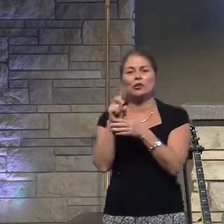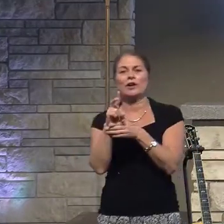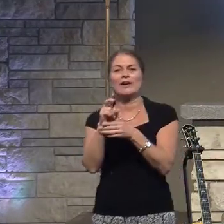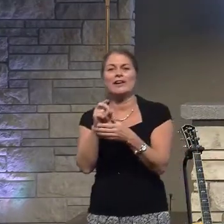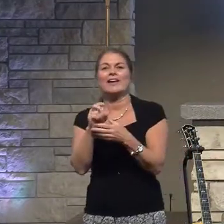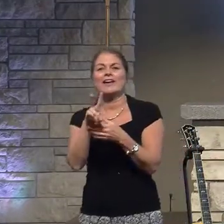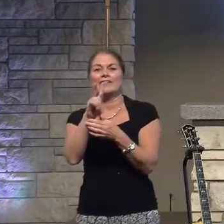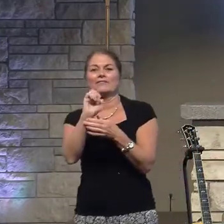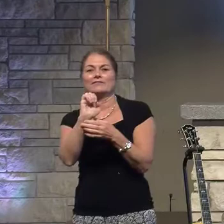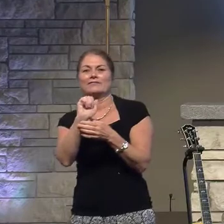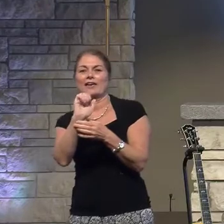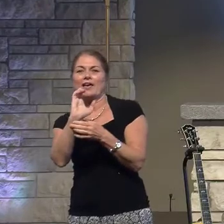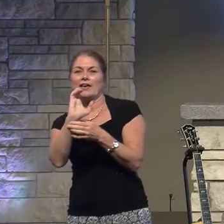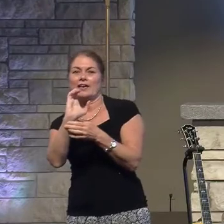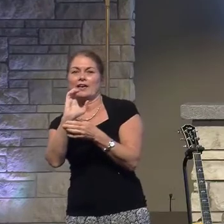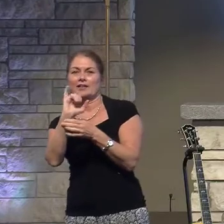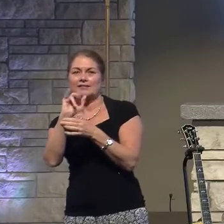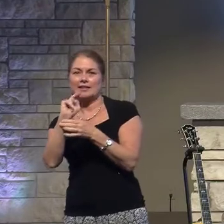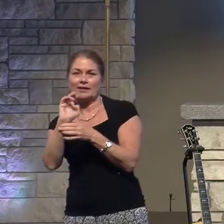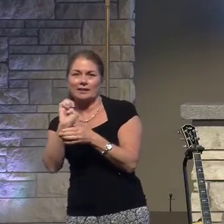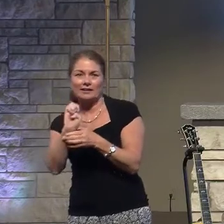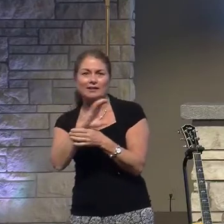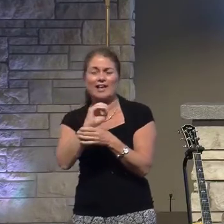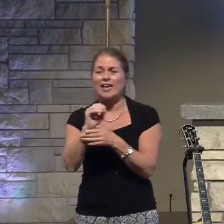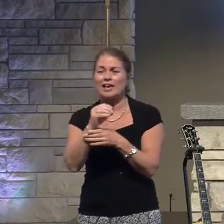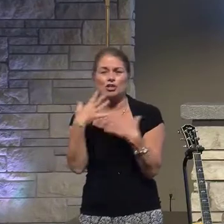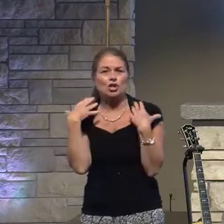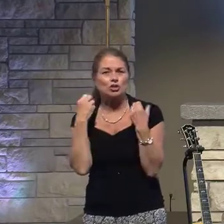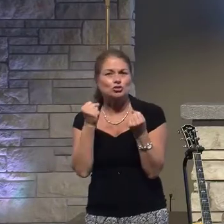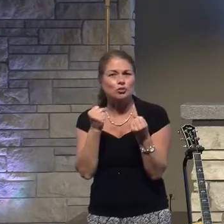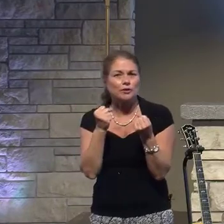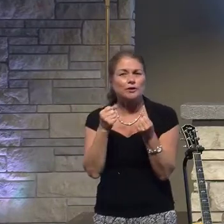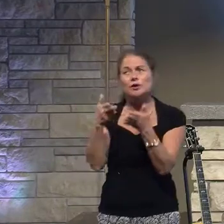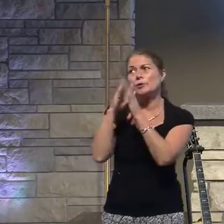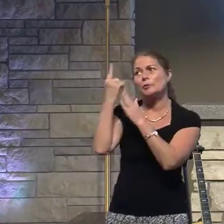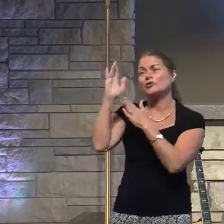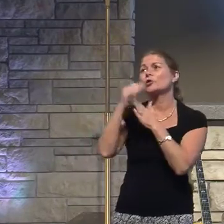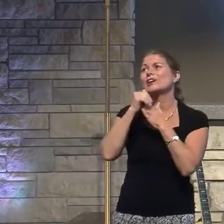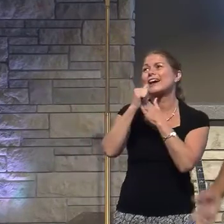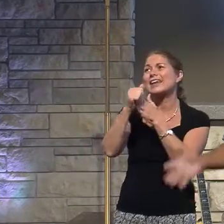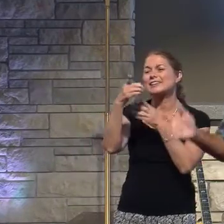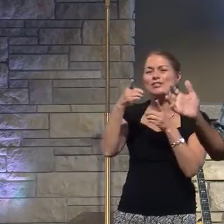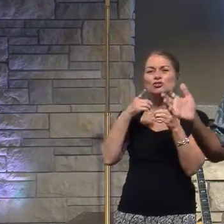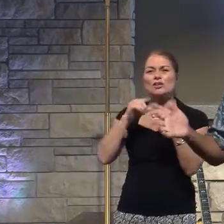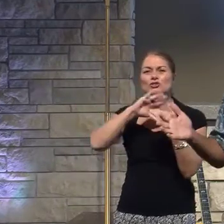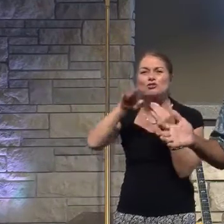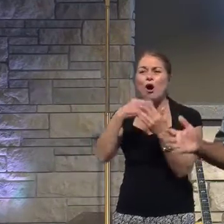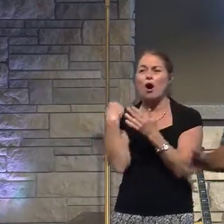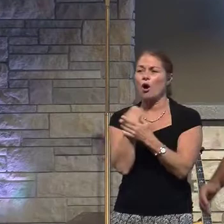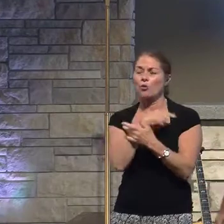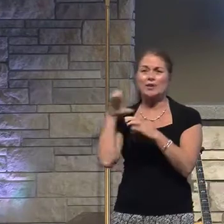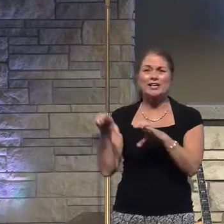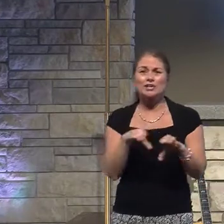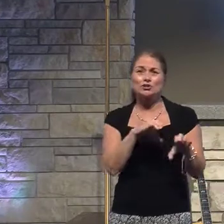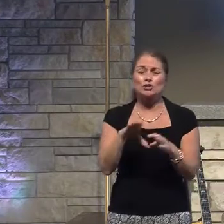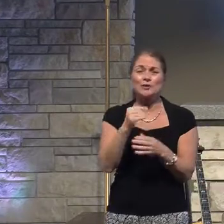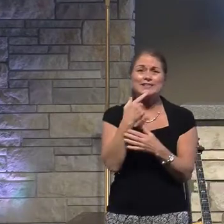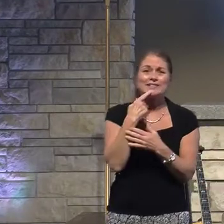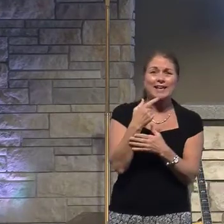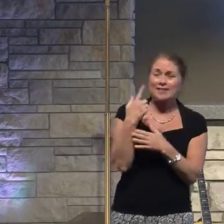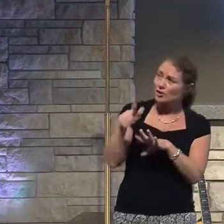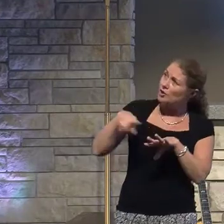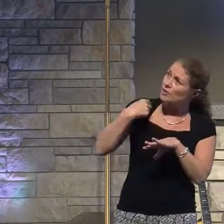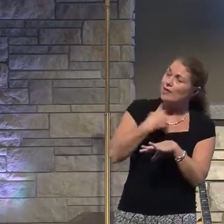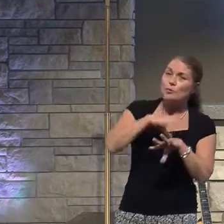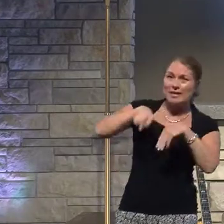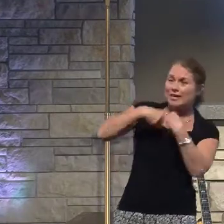cure. Lord, we just pray for your guidance and for your direction. That in all we do and all we say, that we give you the